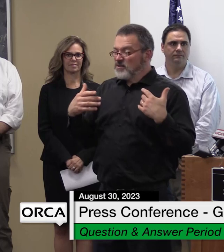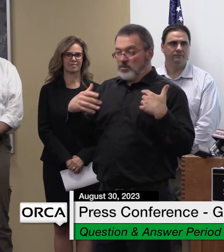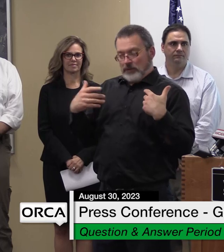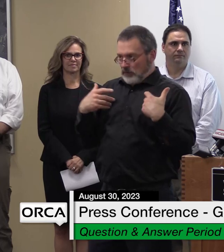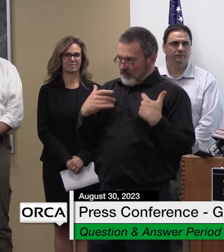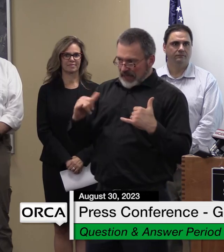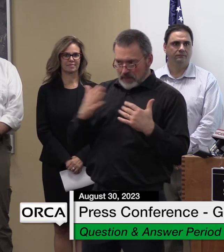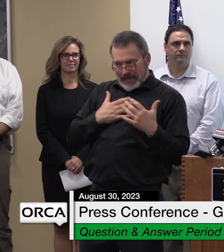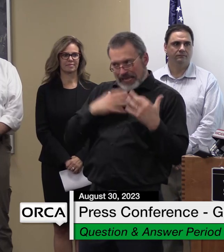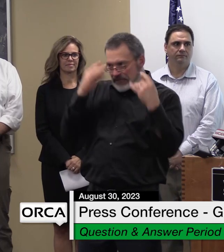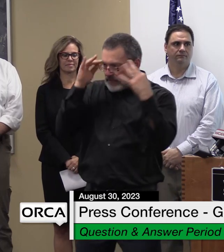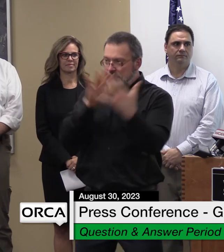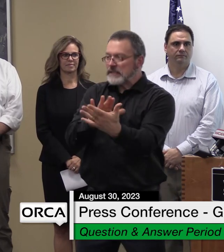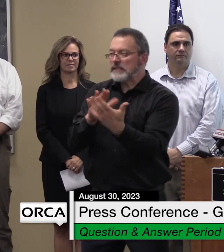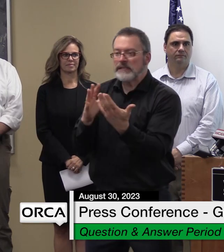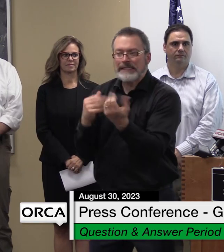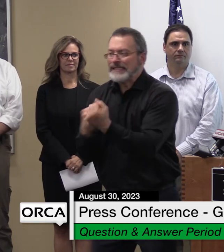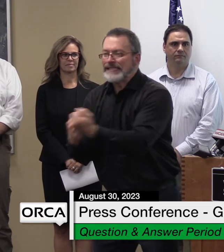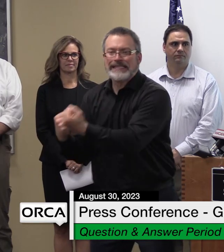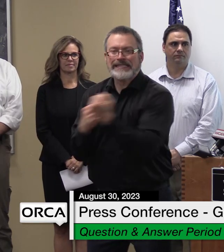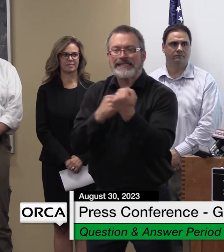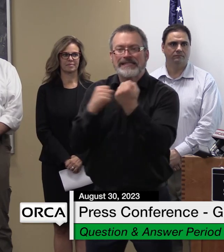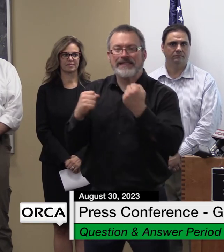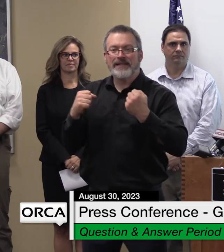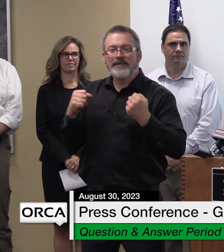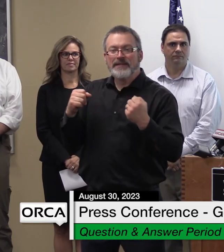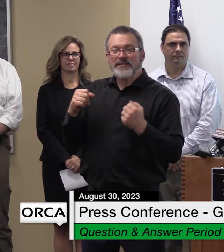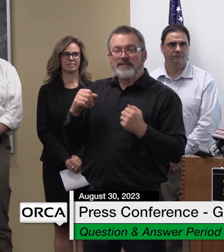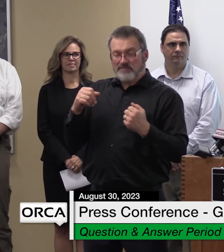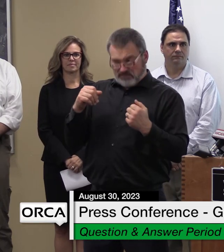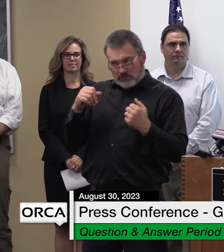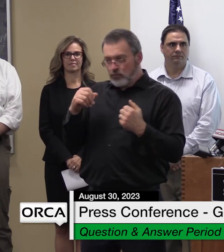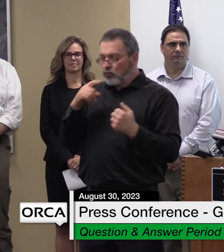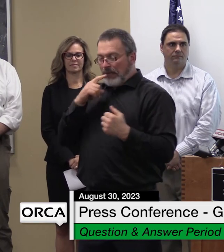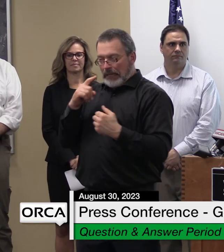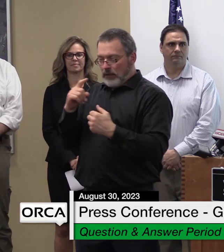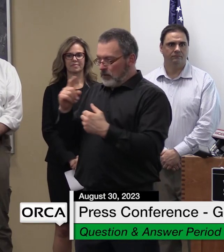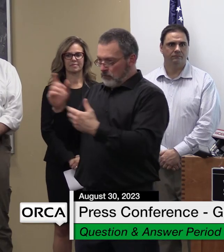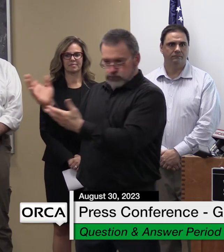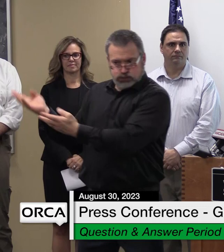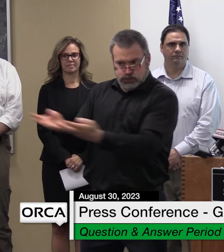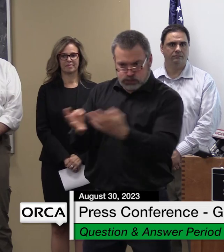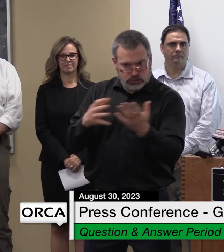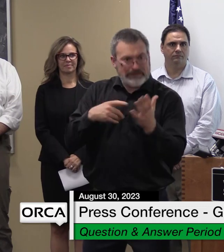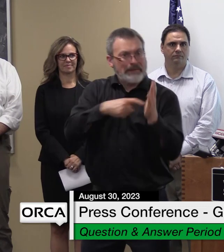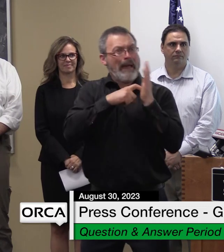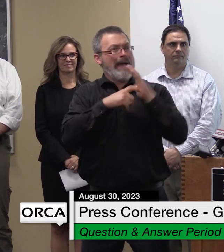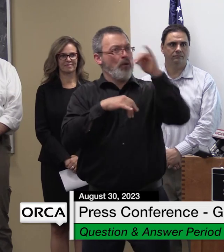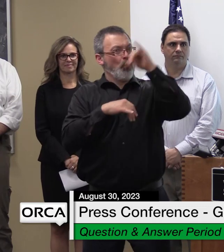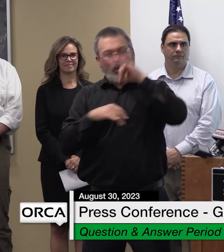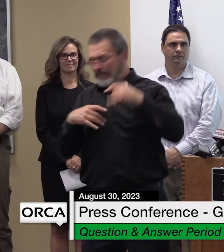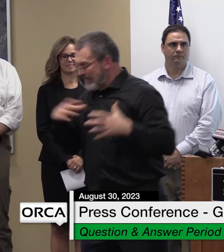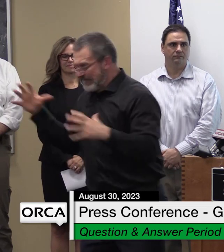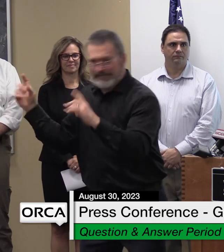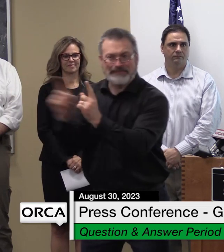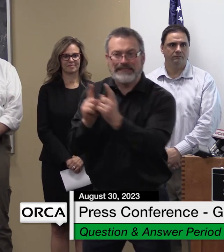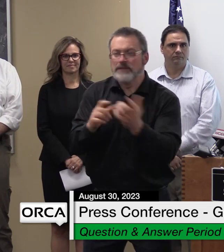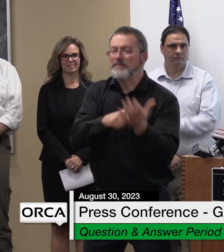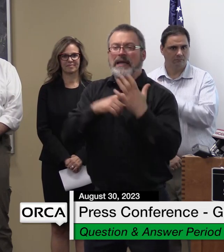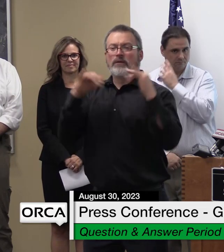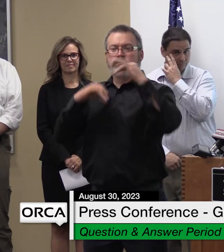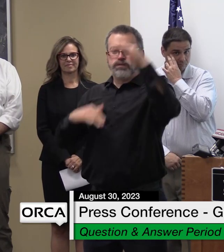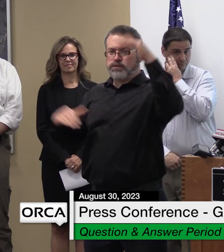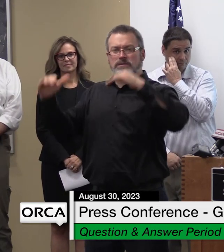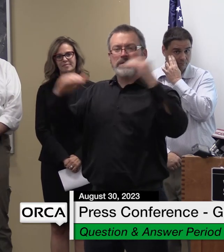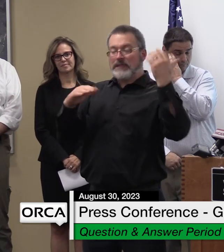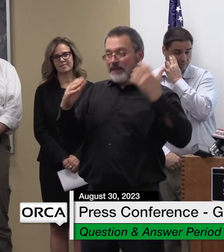it's a supply and demand issue. It's pretty basic, and we don't have the supply. We have the demand, we don't have the supply. You